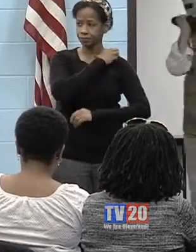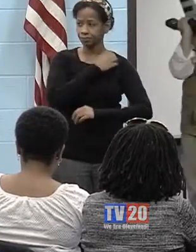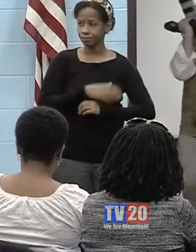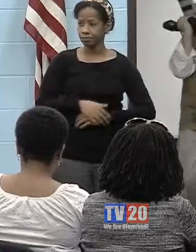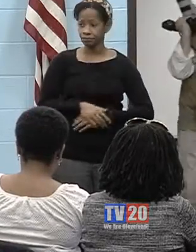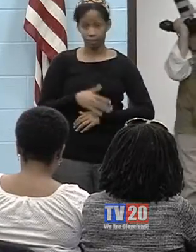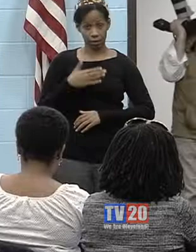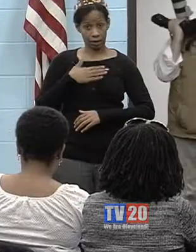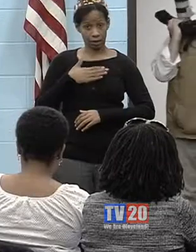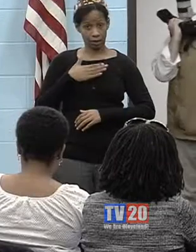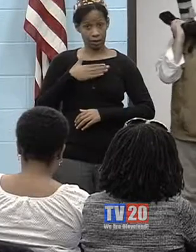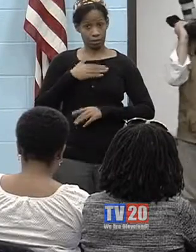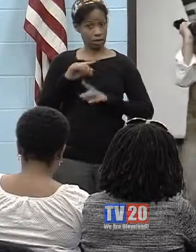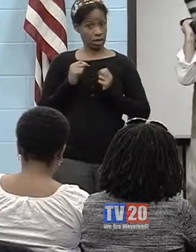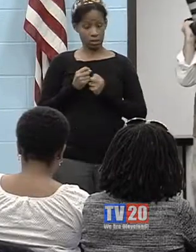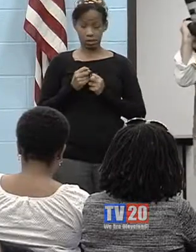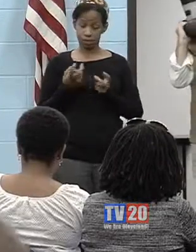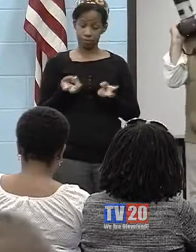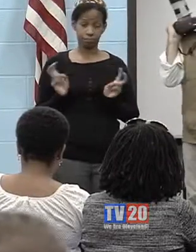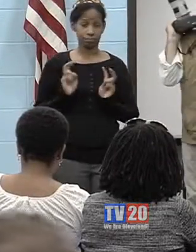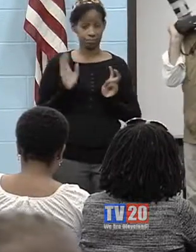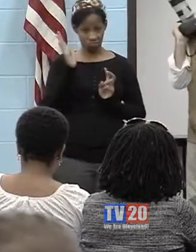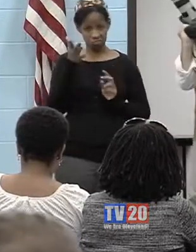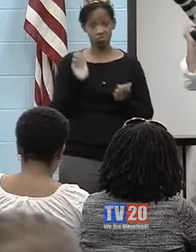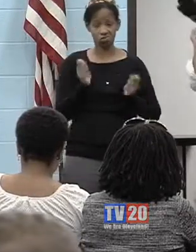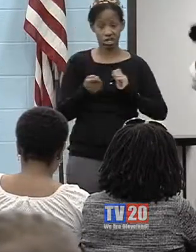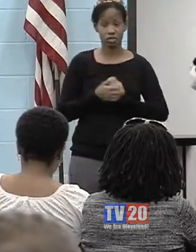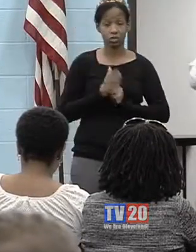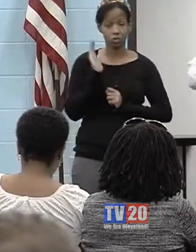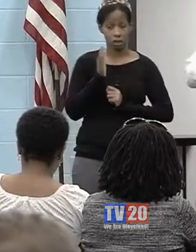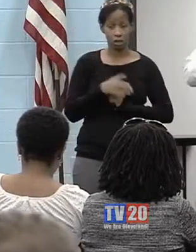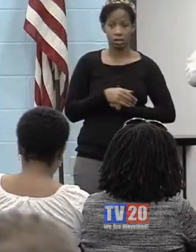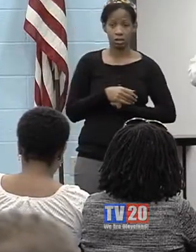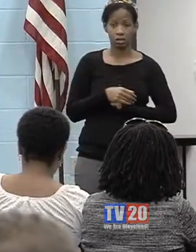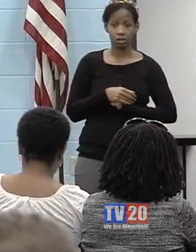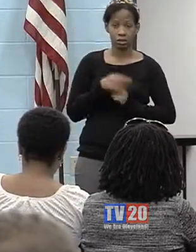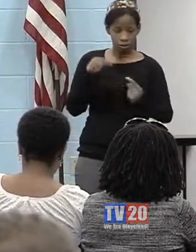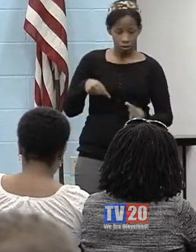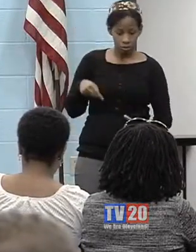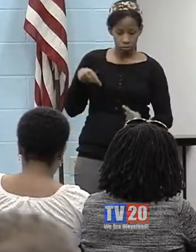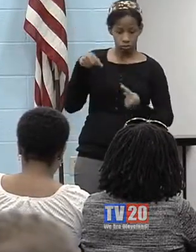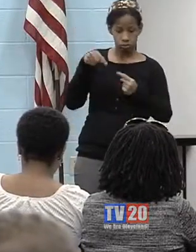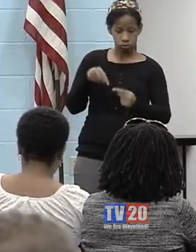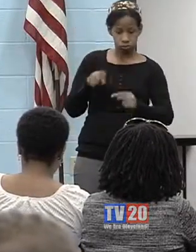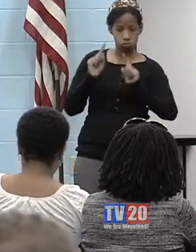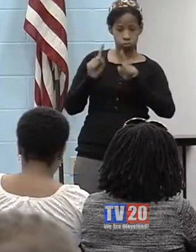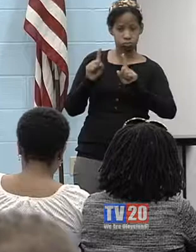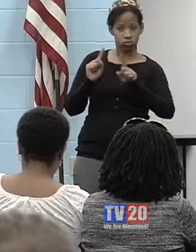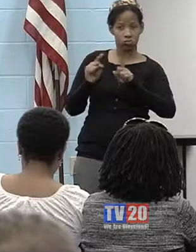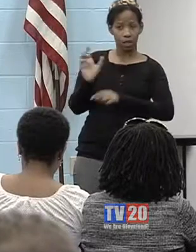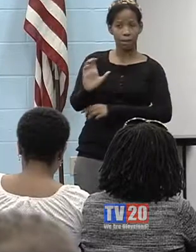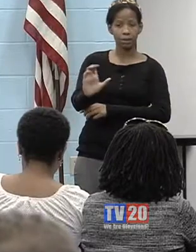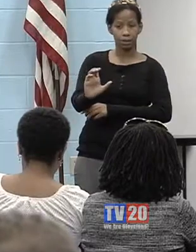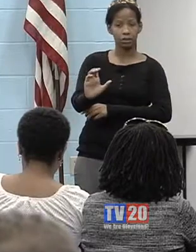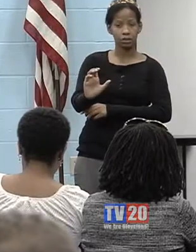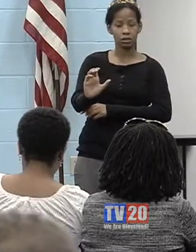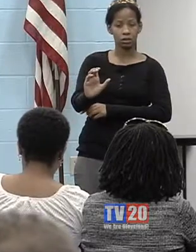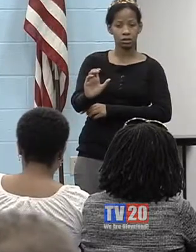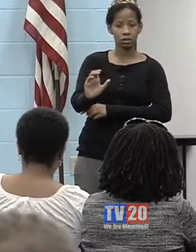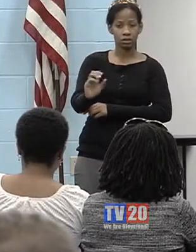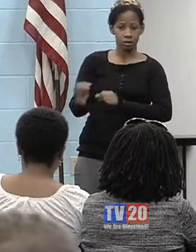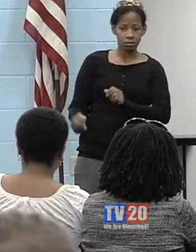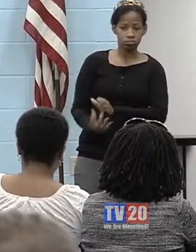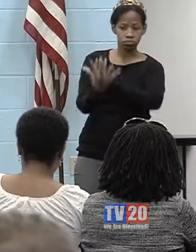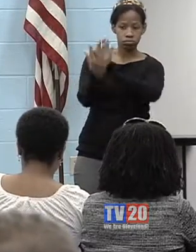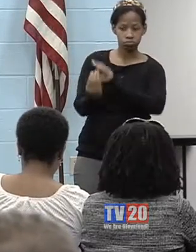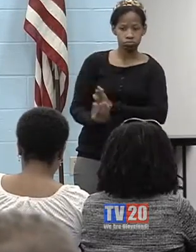me and my team from the Cleveland Sight Center set out to change that. We spent a lot of time in Columbus, a lot, working